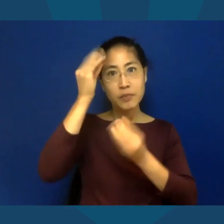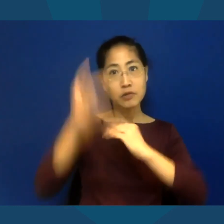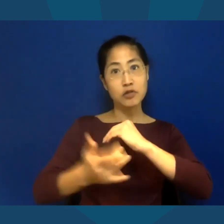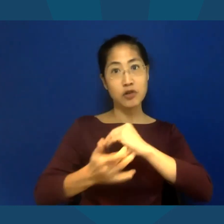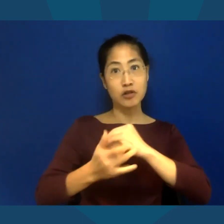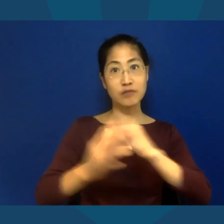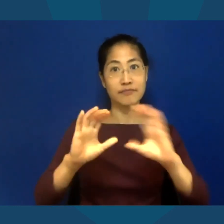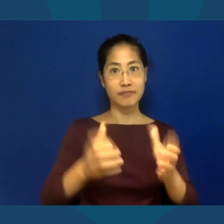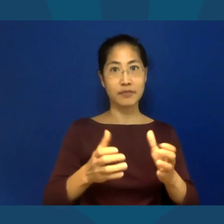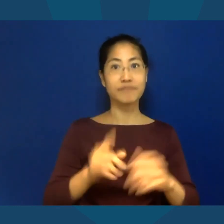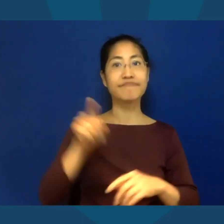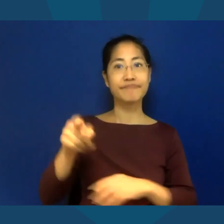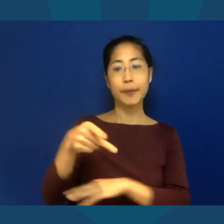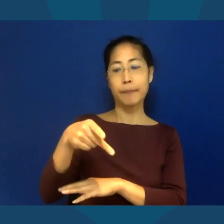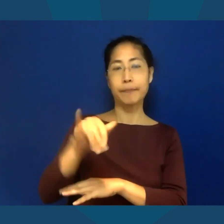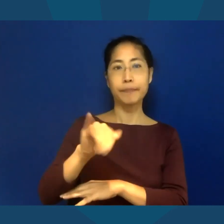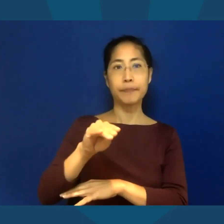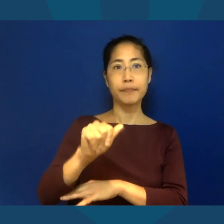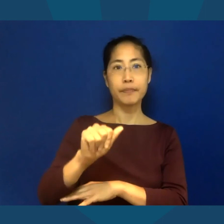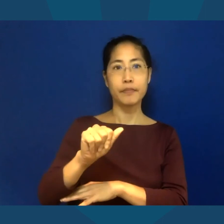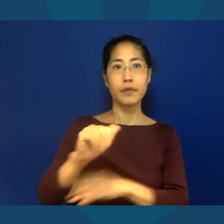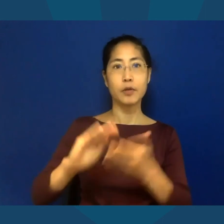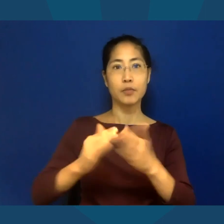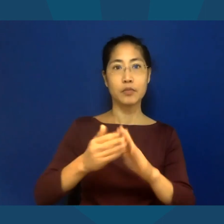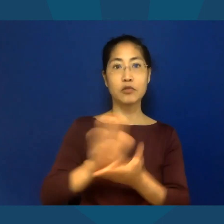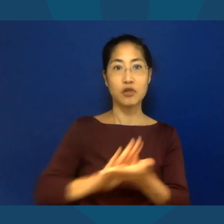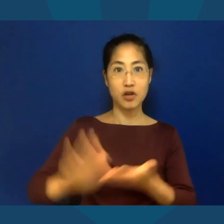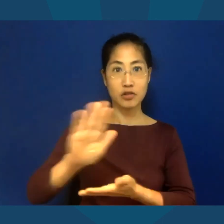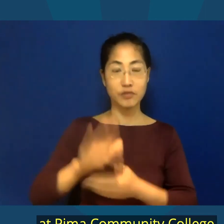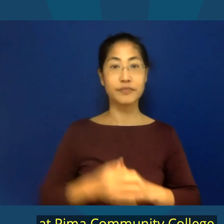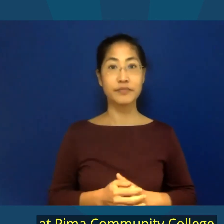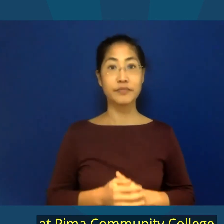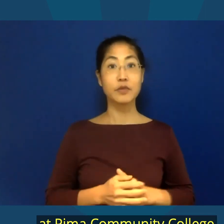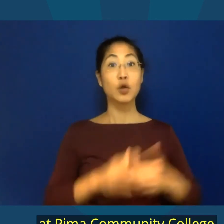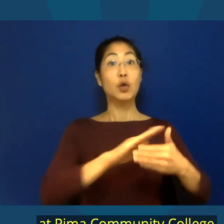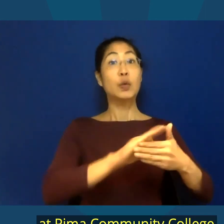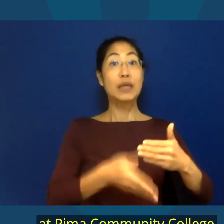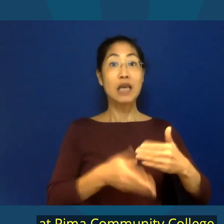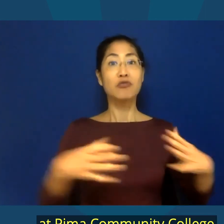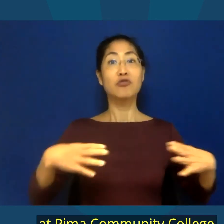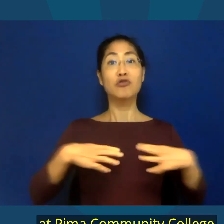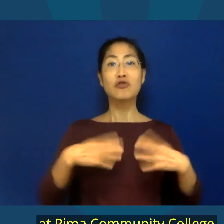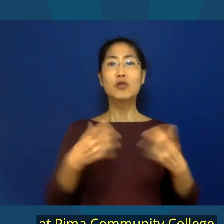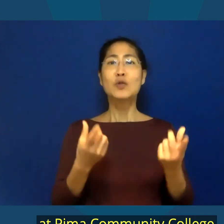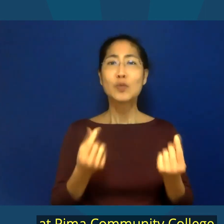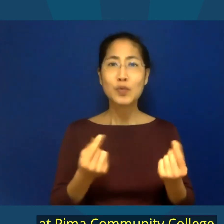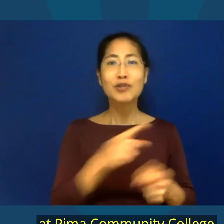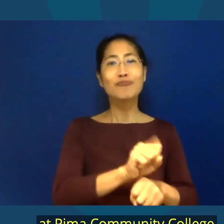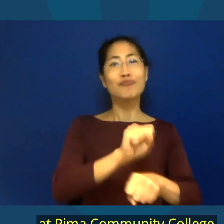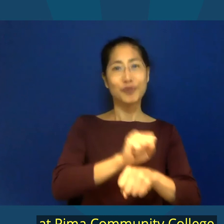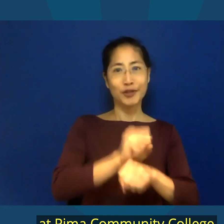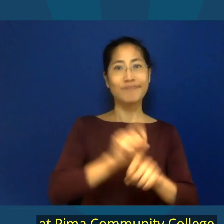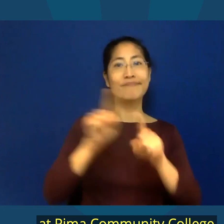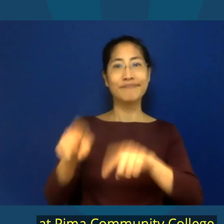Michael shares his knowledge with students by teaching information technology classes at Pima Community College since the